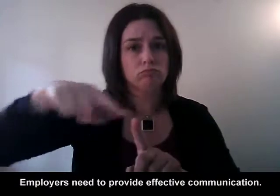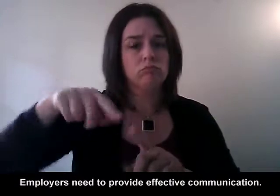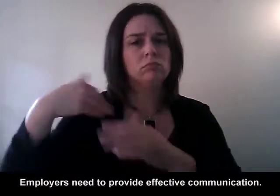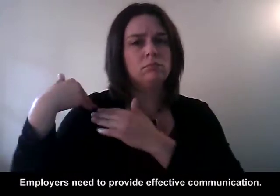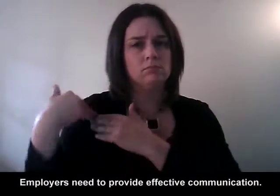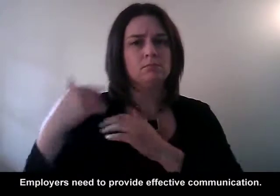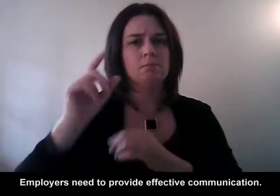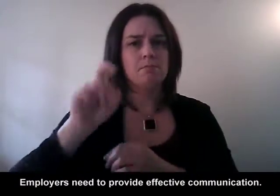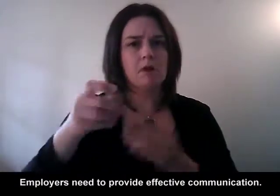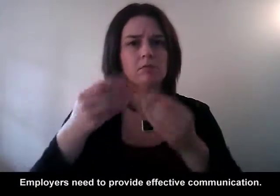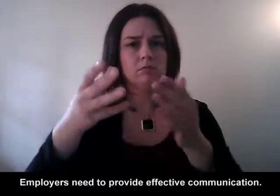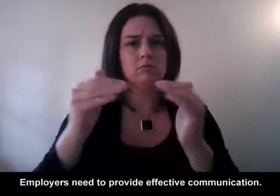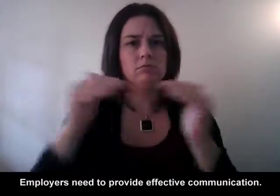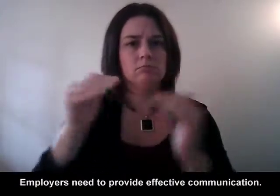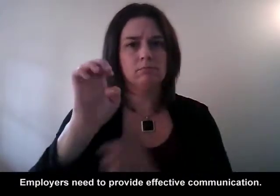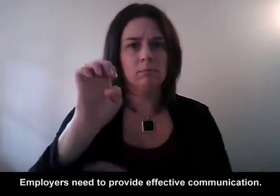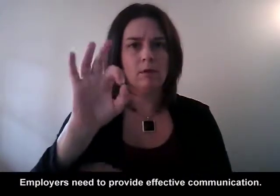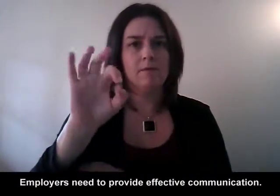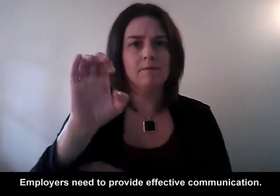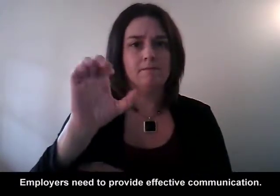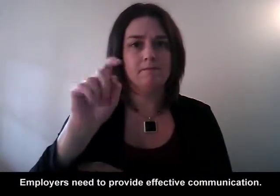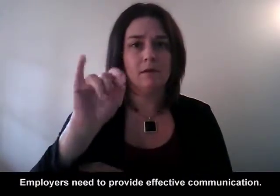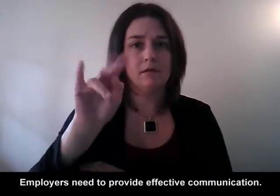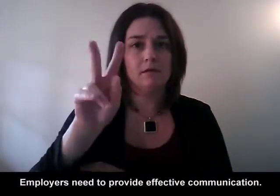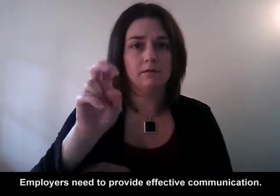Employers need to provide effective communication.